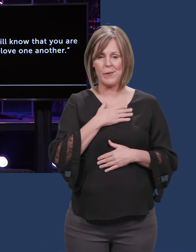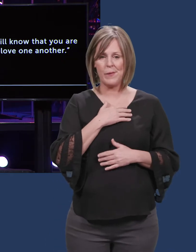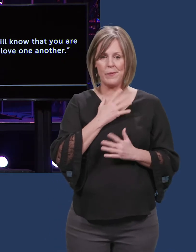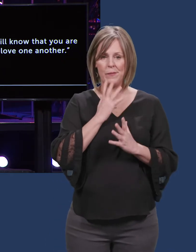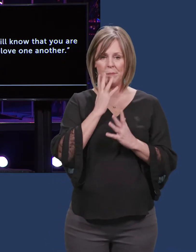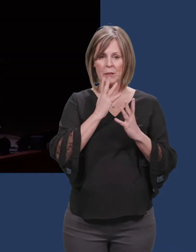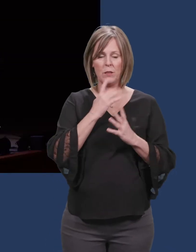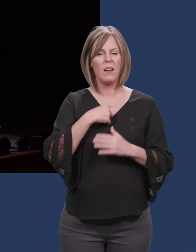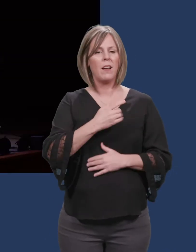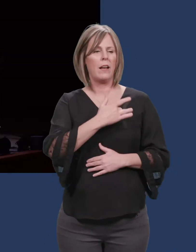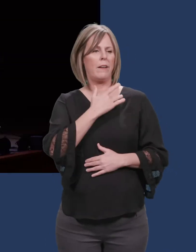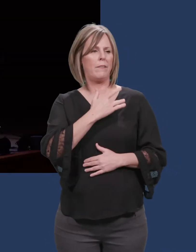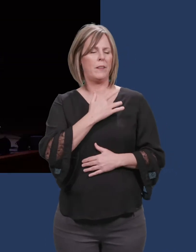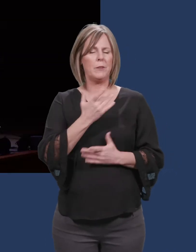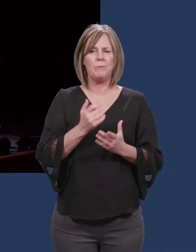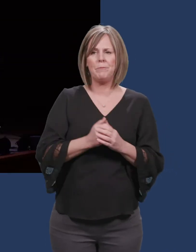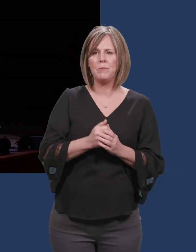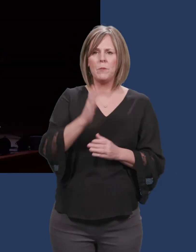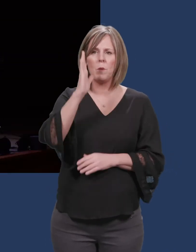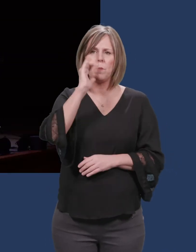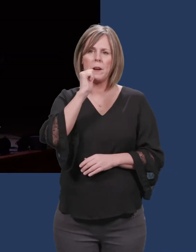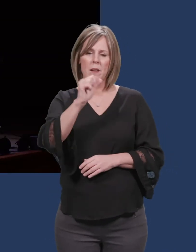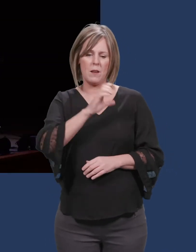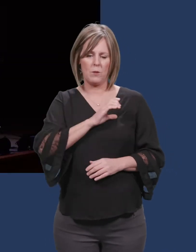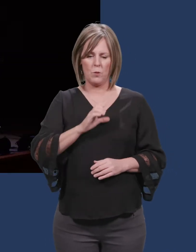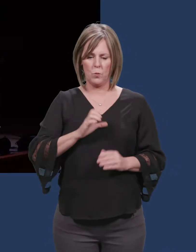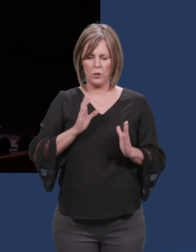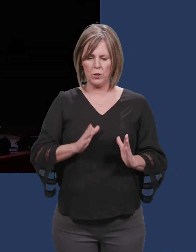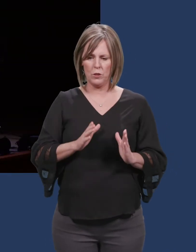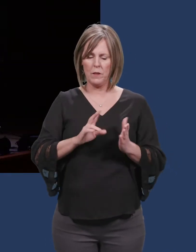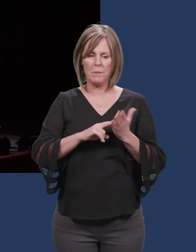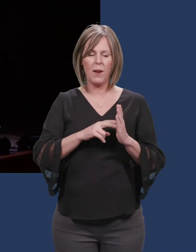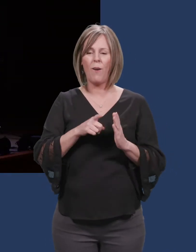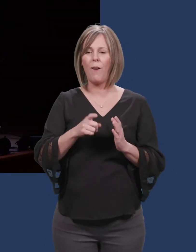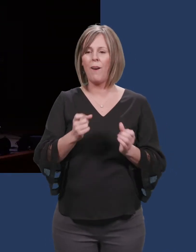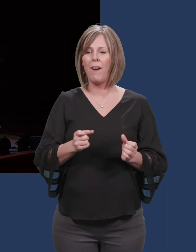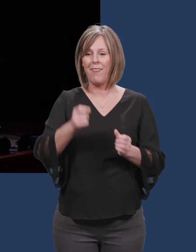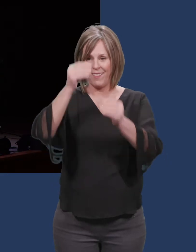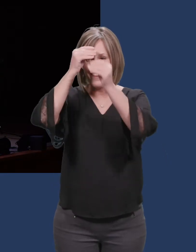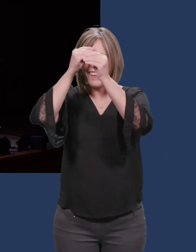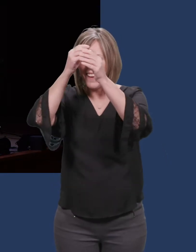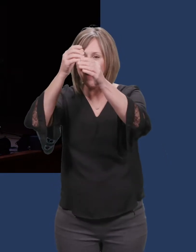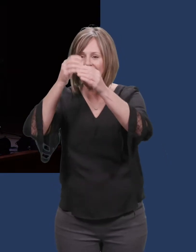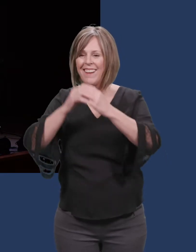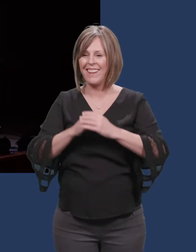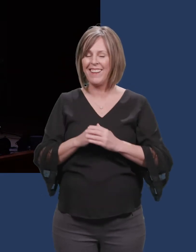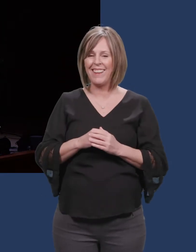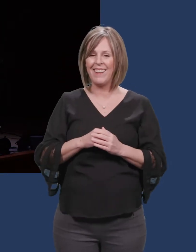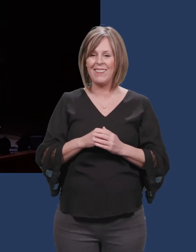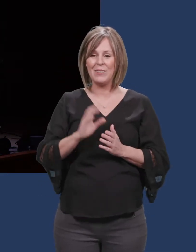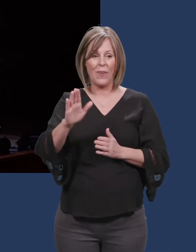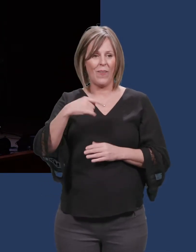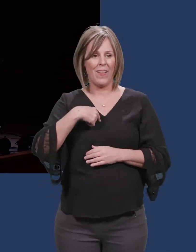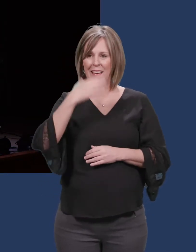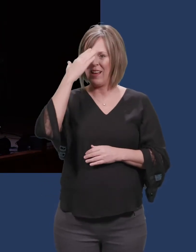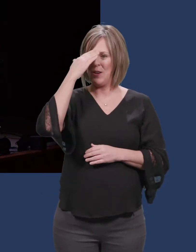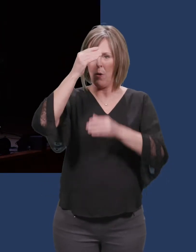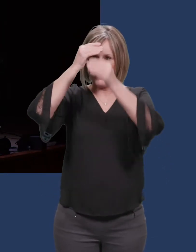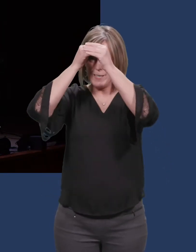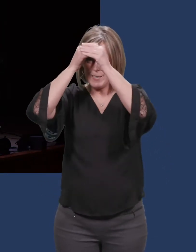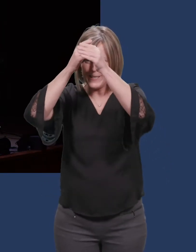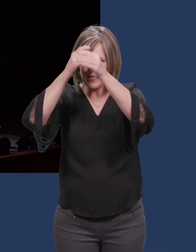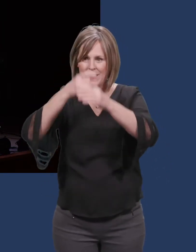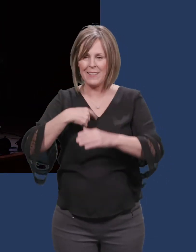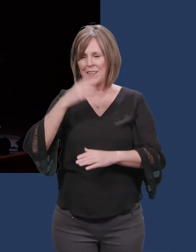sign of a Christian be how much you know, right? So the sign of a Christian is that I know right doctrine, that I